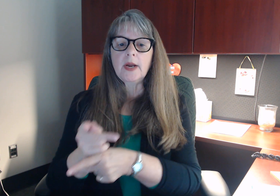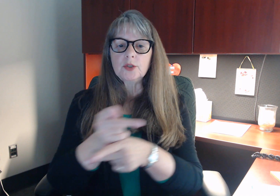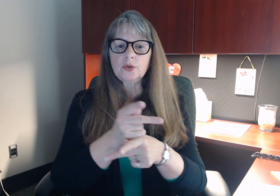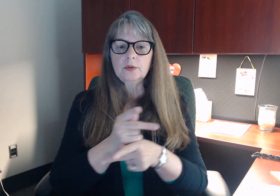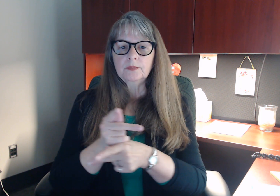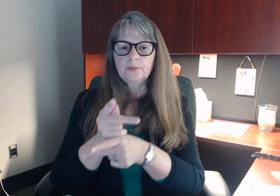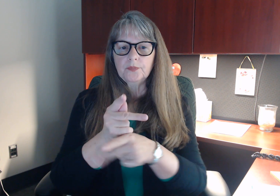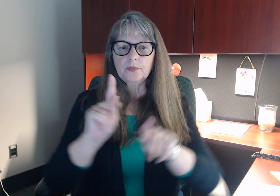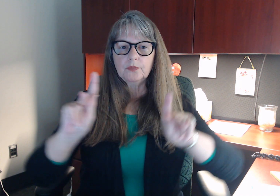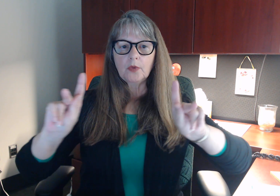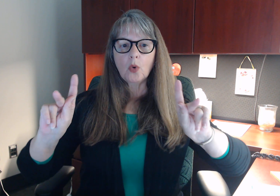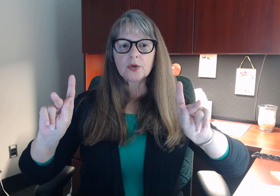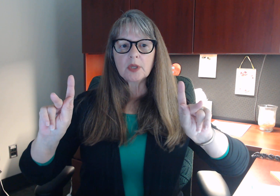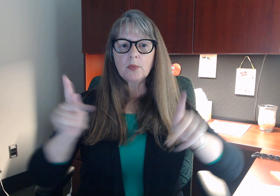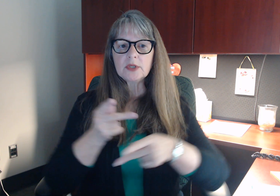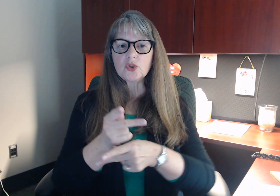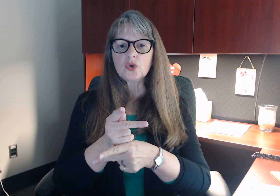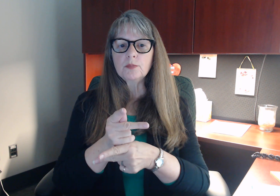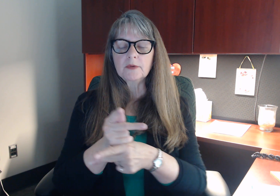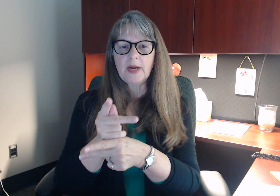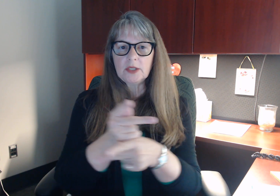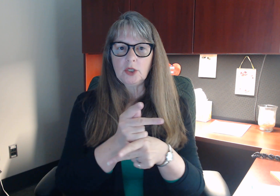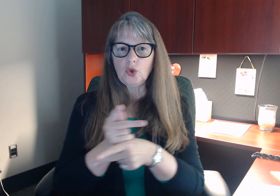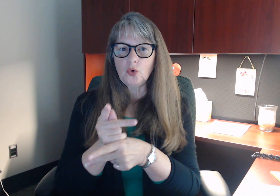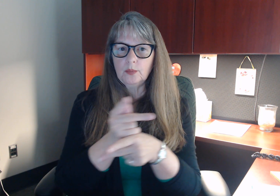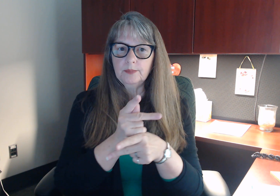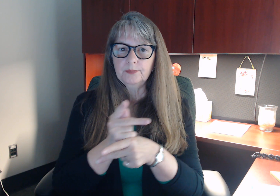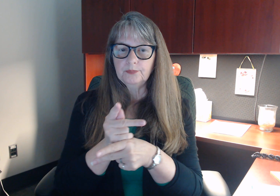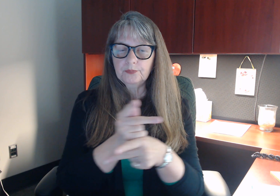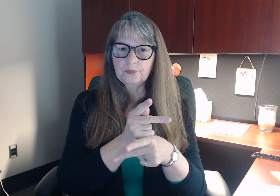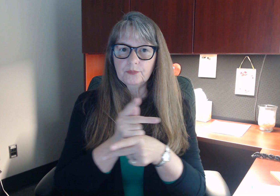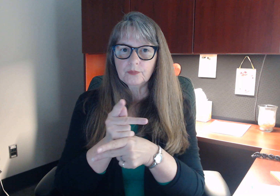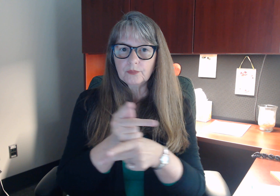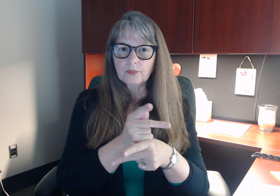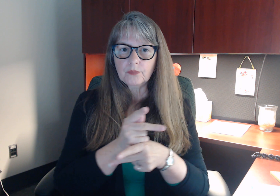Supervisor, or someone is supervising you.